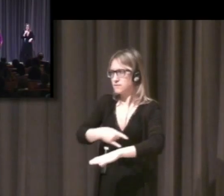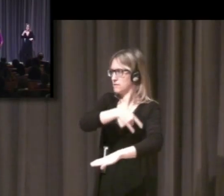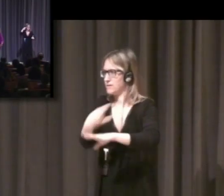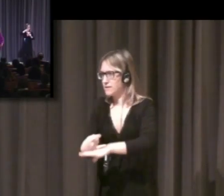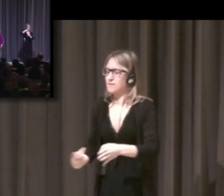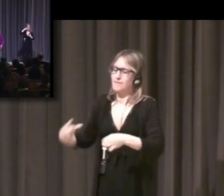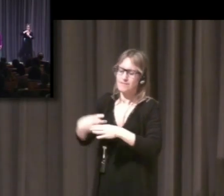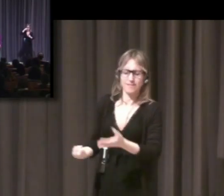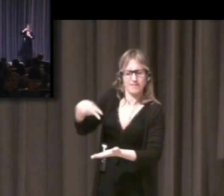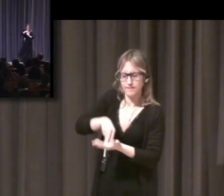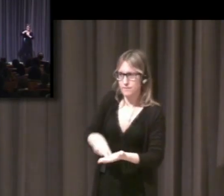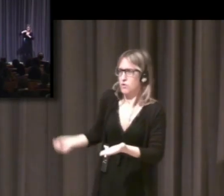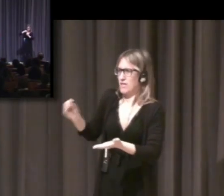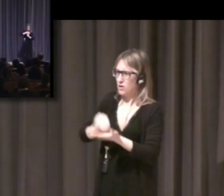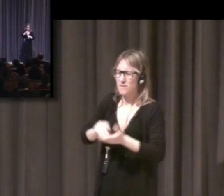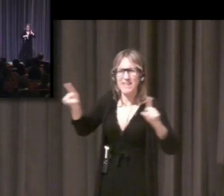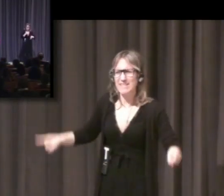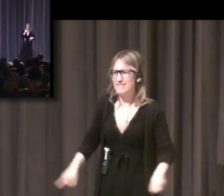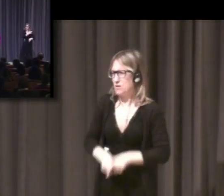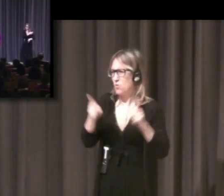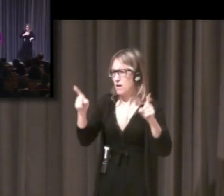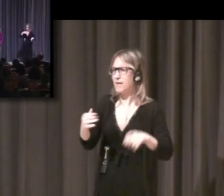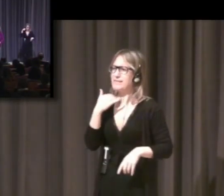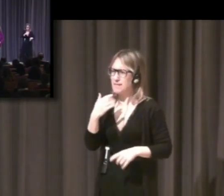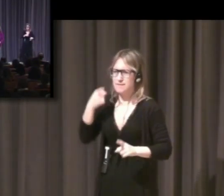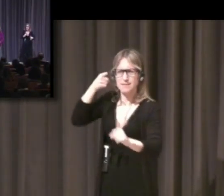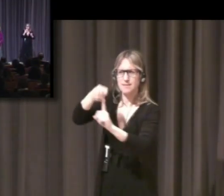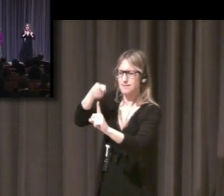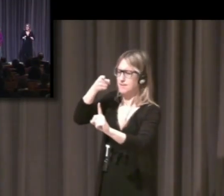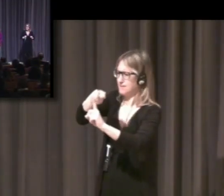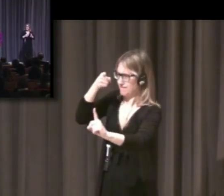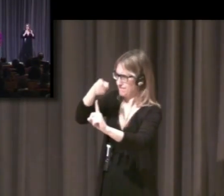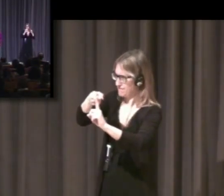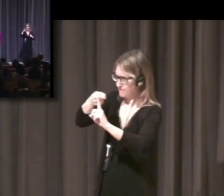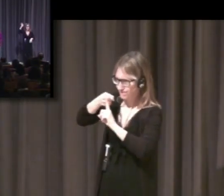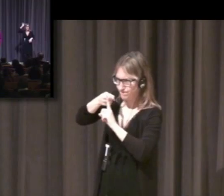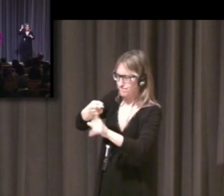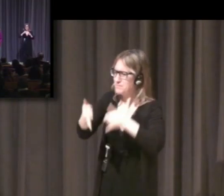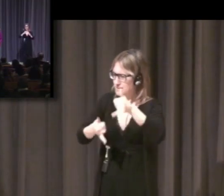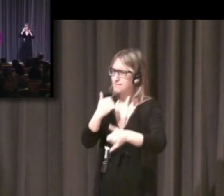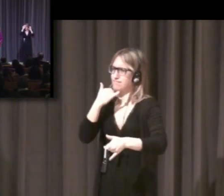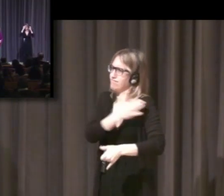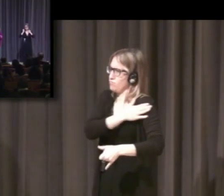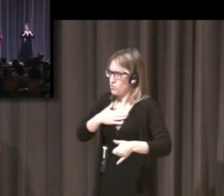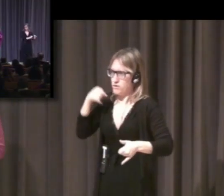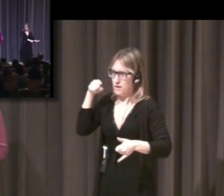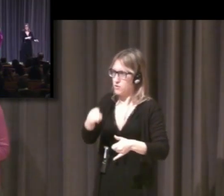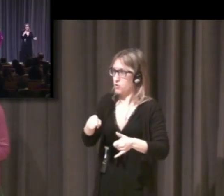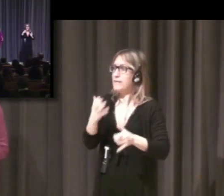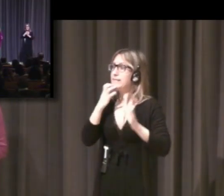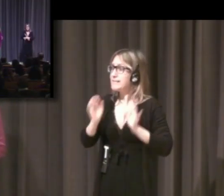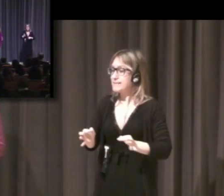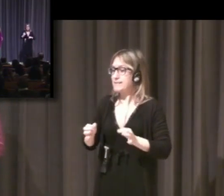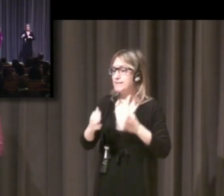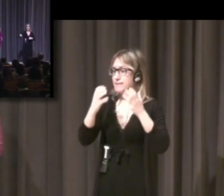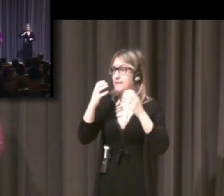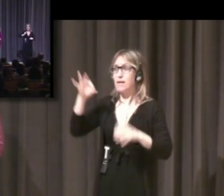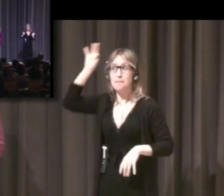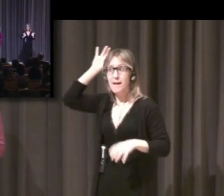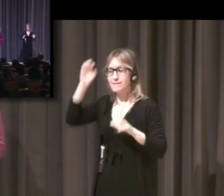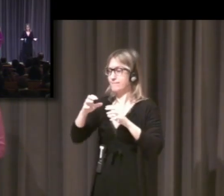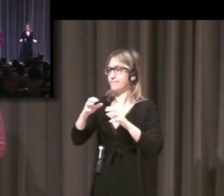bike. So if they're giving up their cochlear implant, they're not getting anything from it. And that was more than 60%